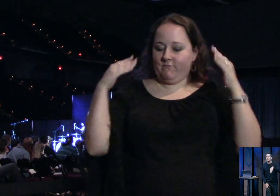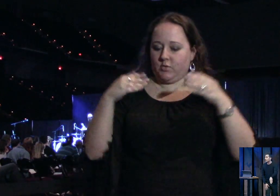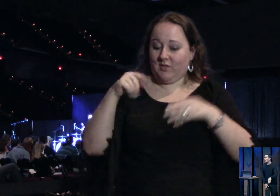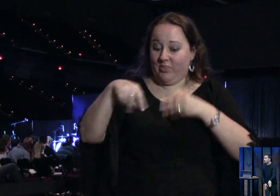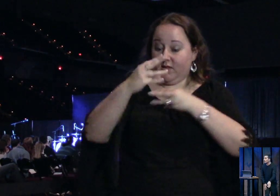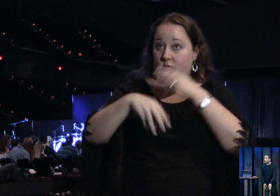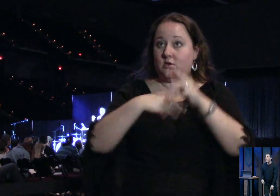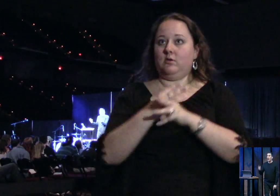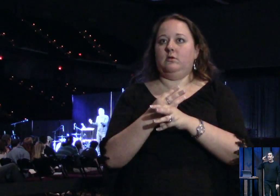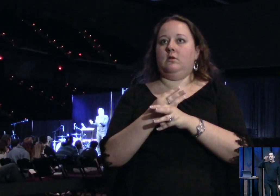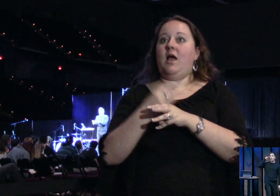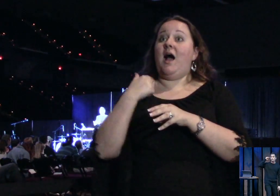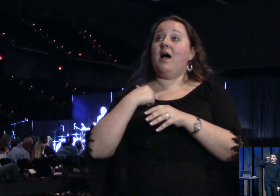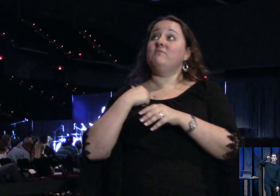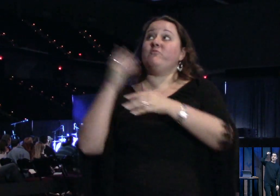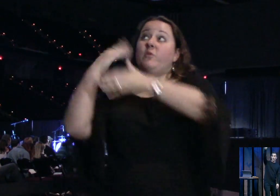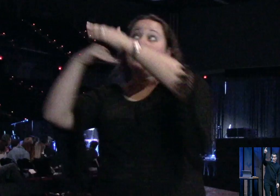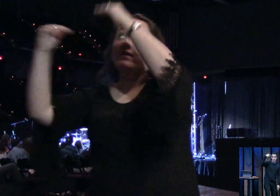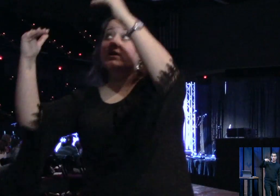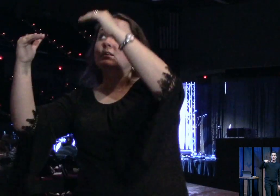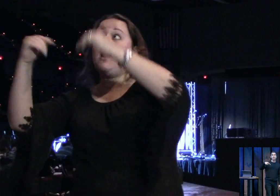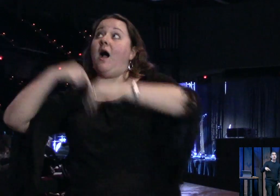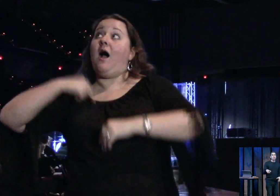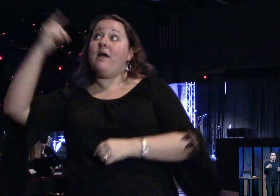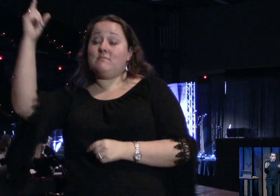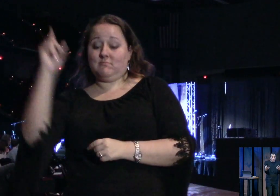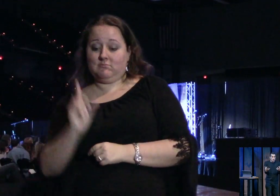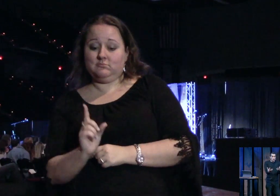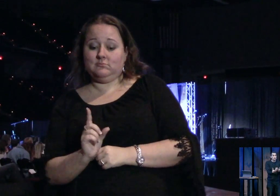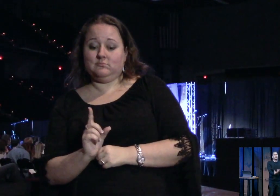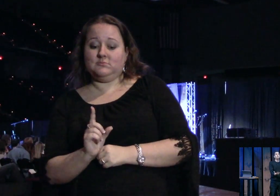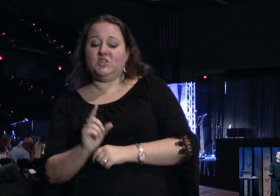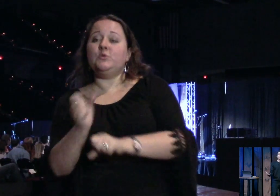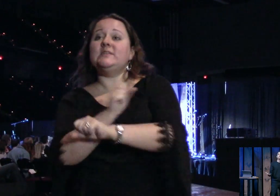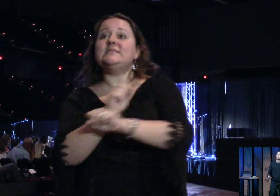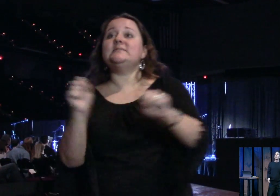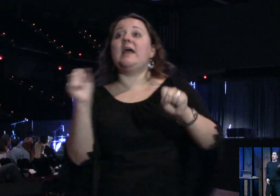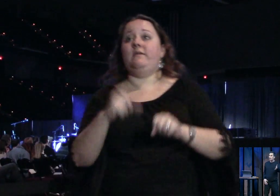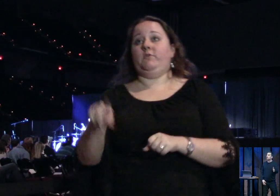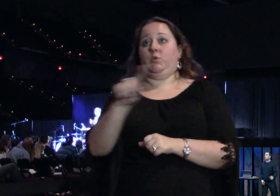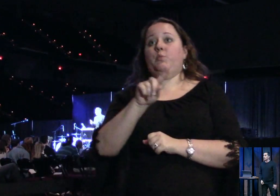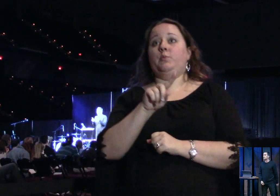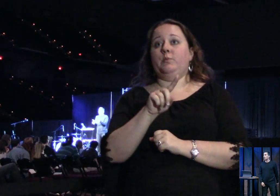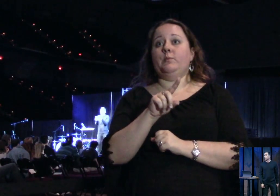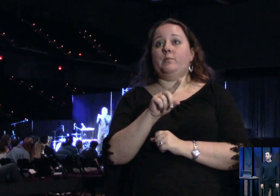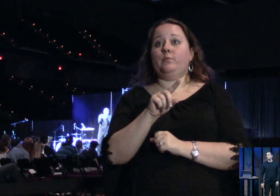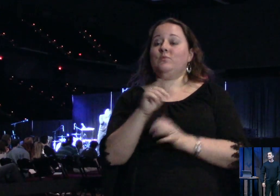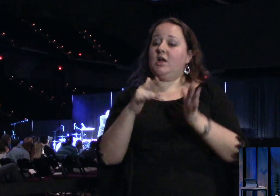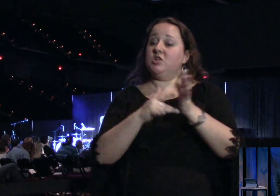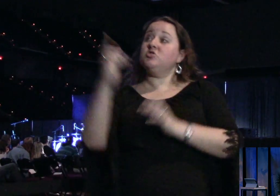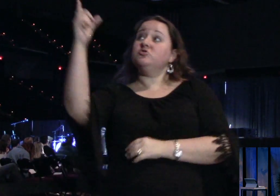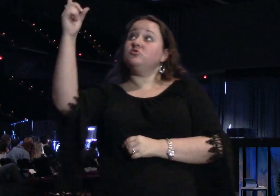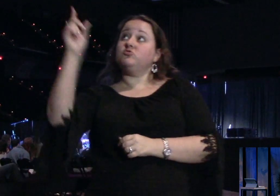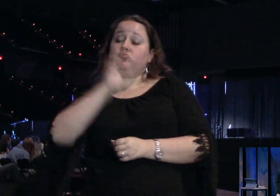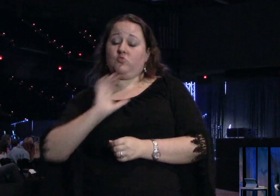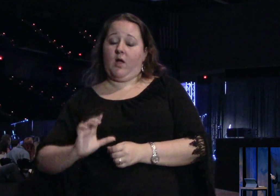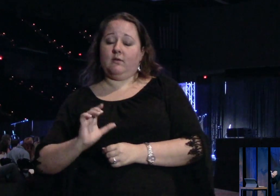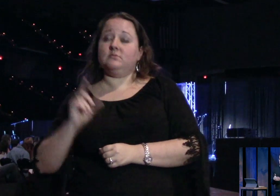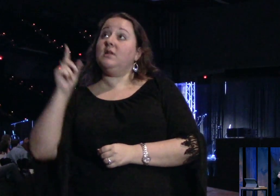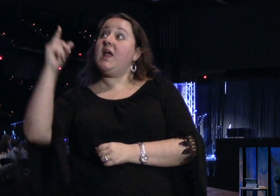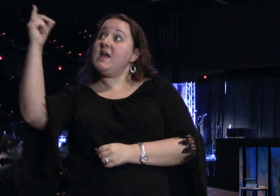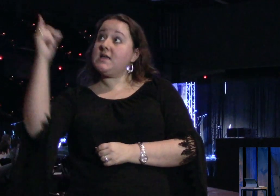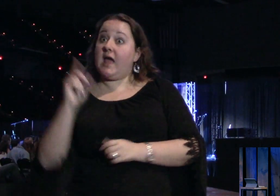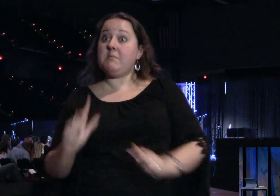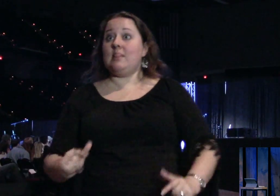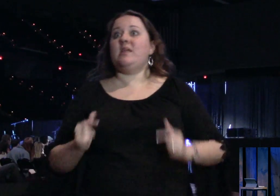this material world. I have come from beyond the sun to rescue you from life under the sun.